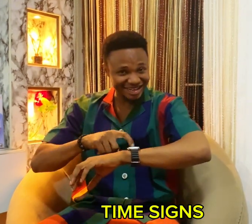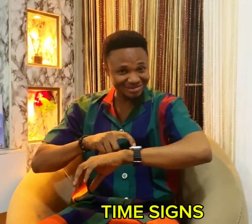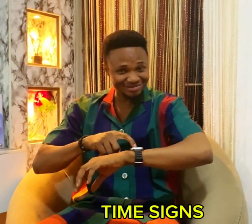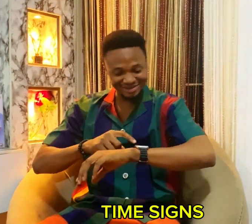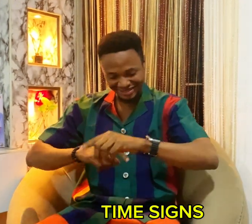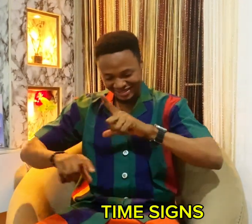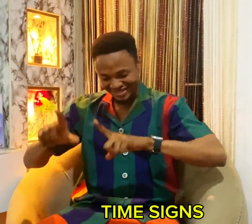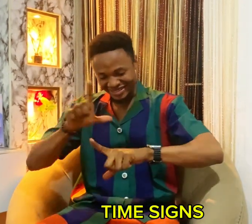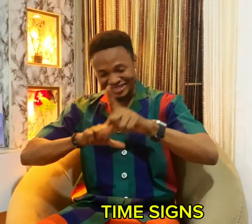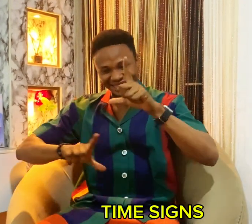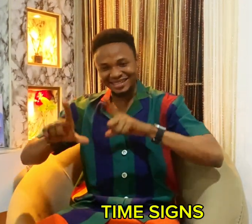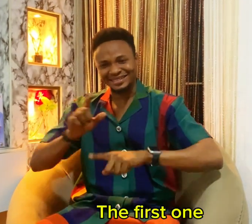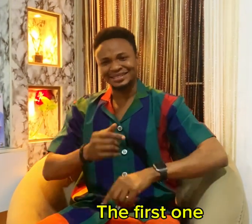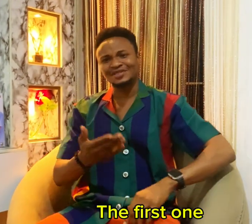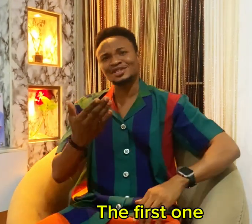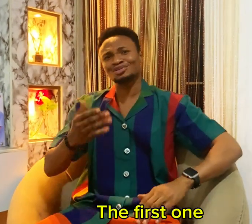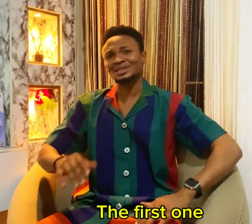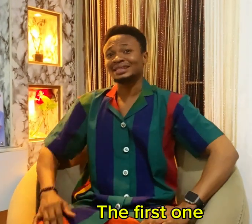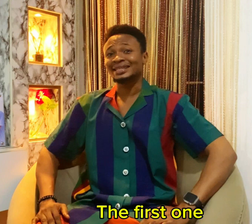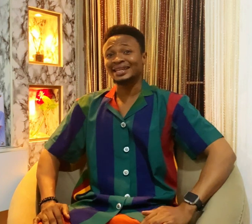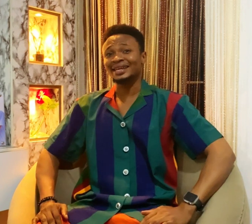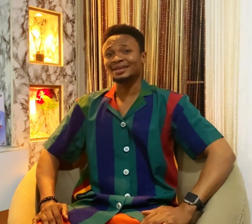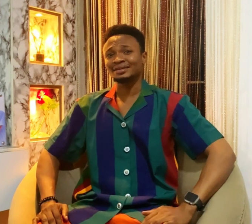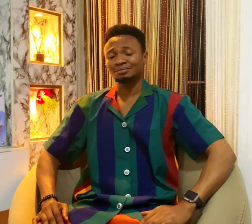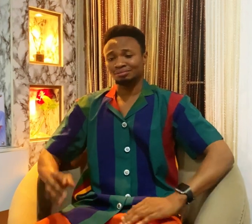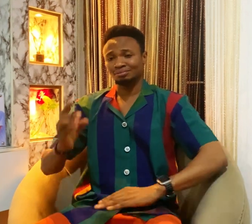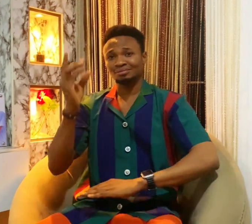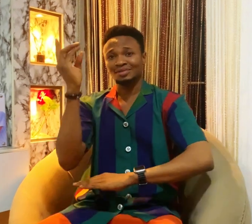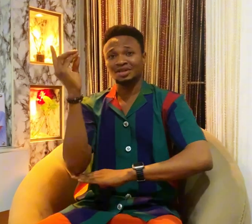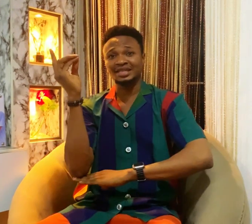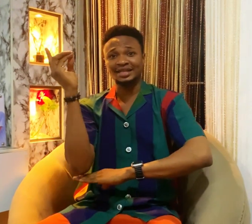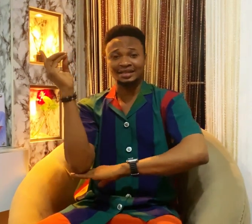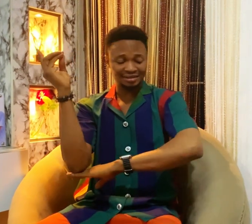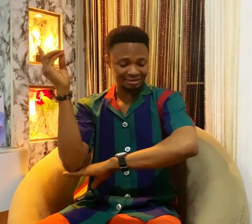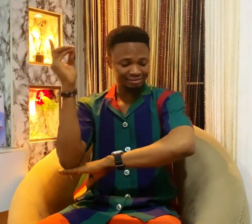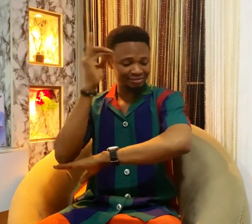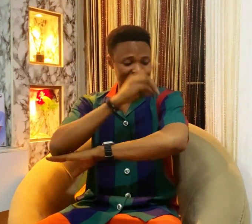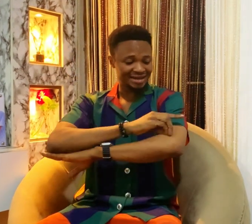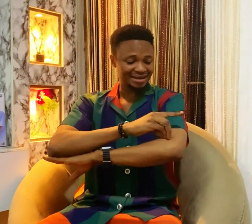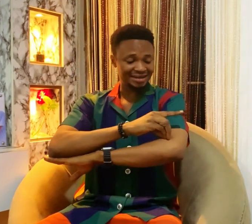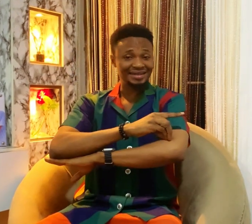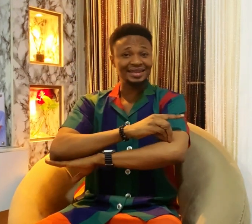Time, science. The first one, day. A D hand. Day.